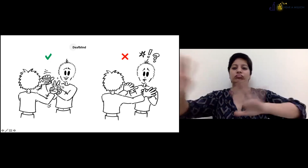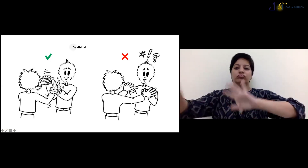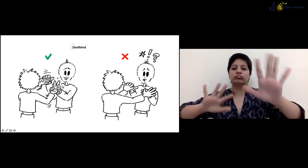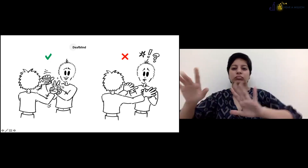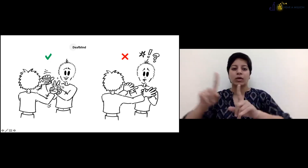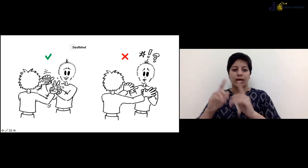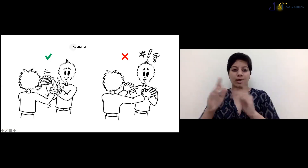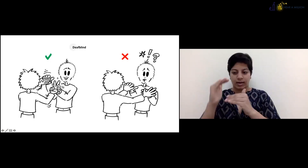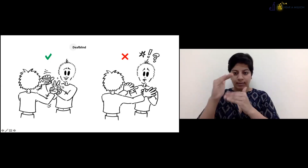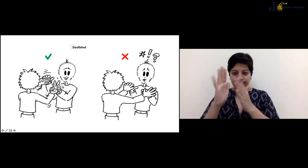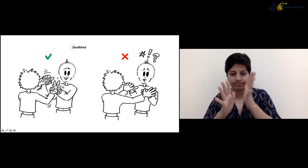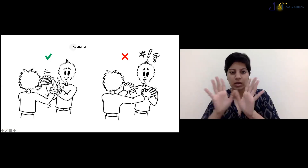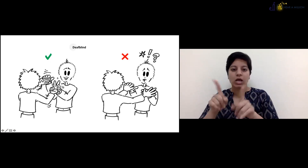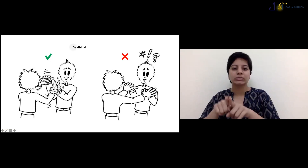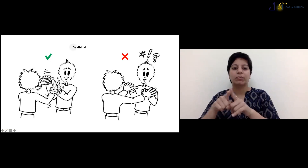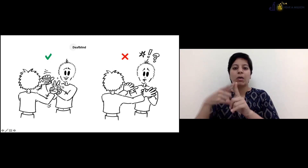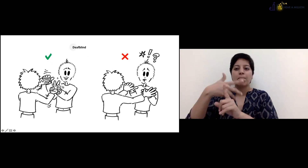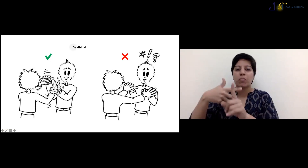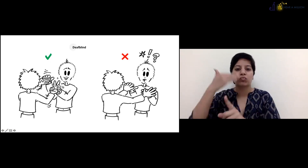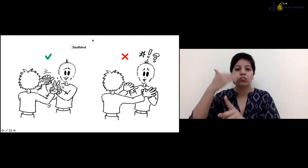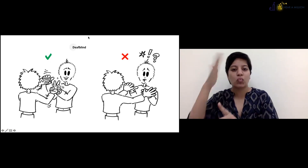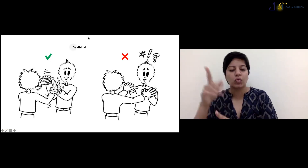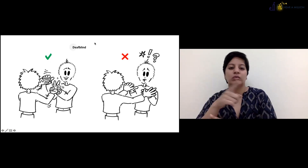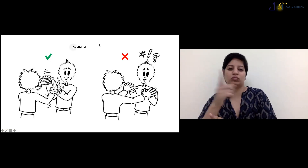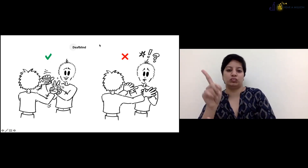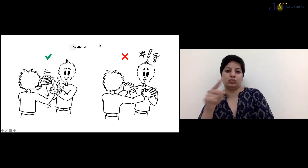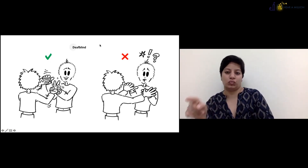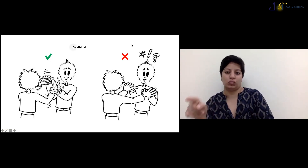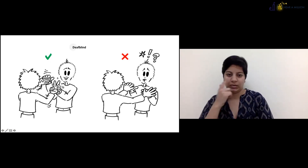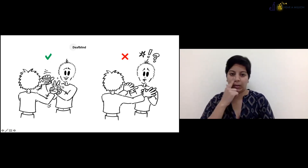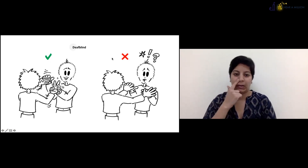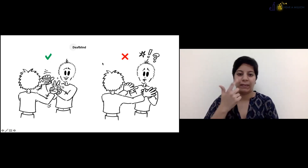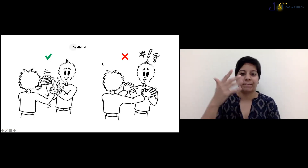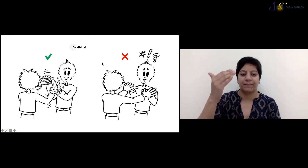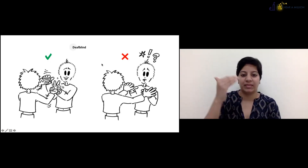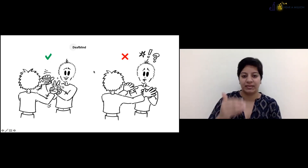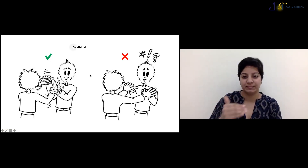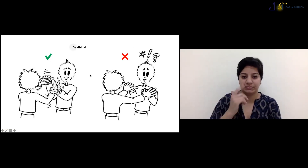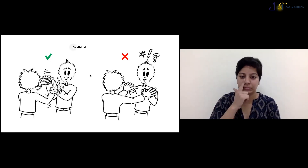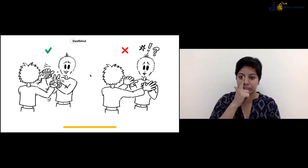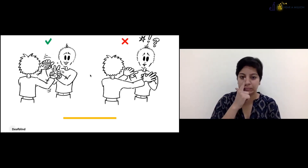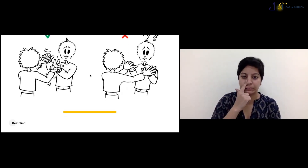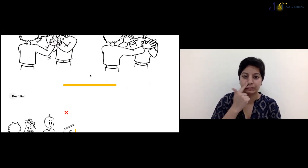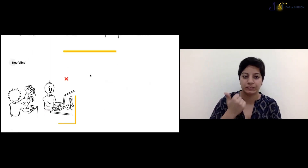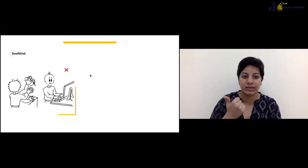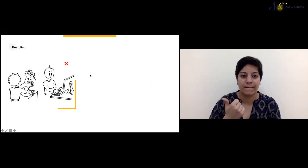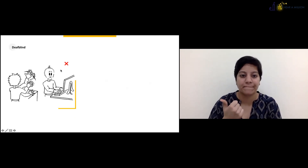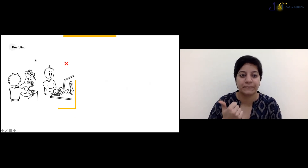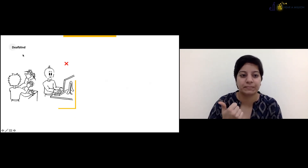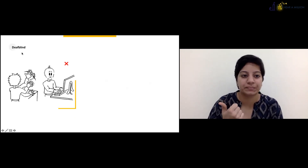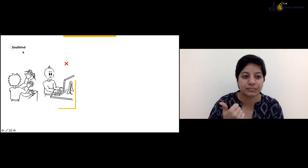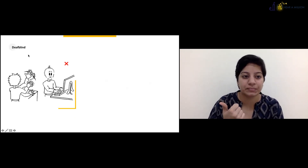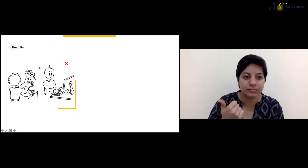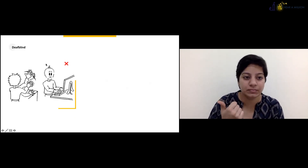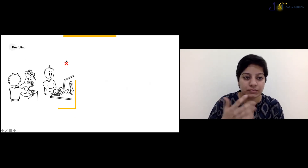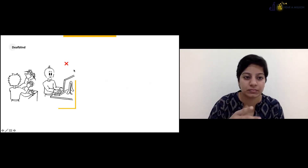understand clearly. But if you see in the wrong way, if person is going and he is doing a big space sign like this, then I cannot understand. Can we